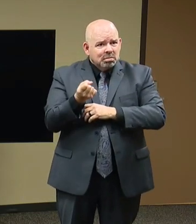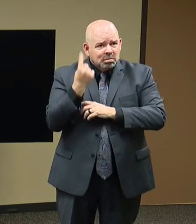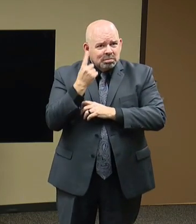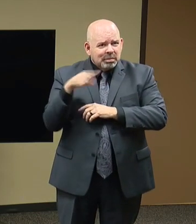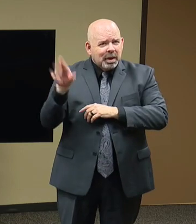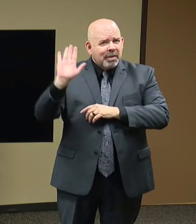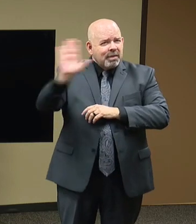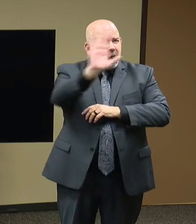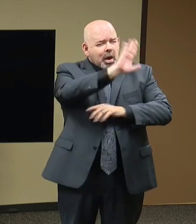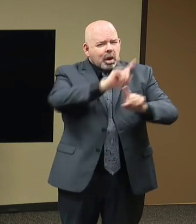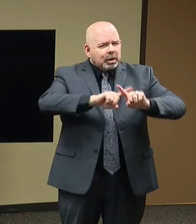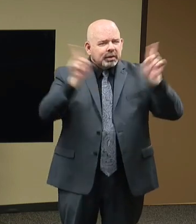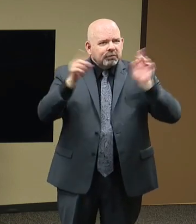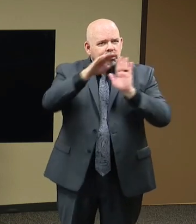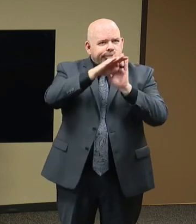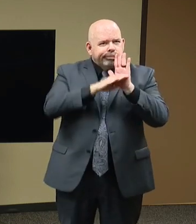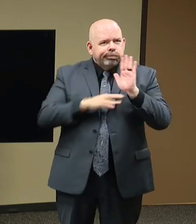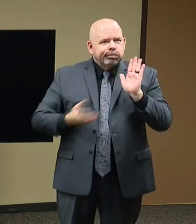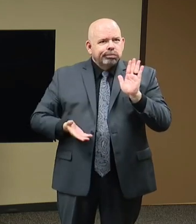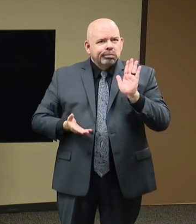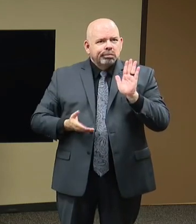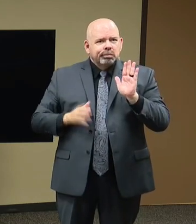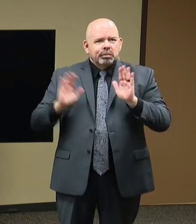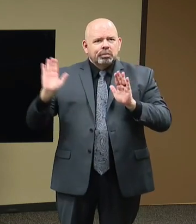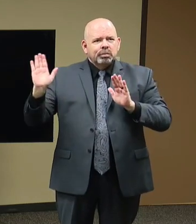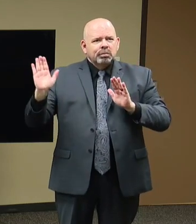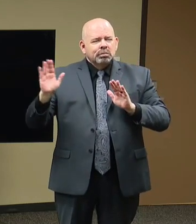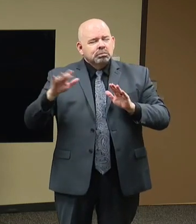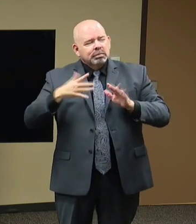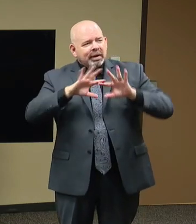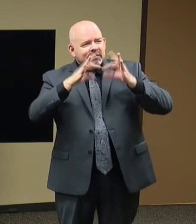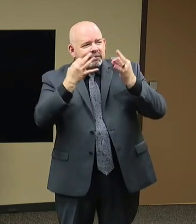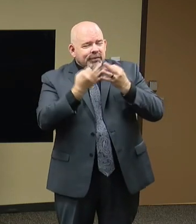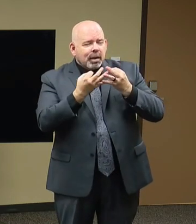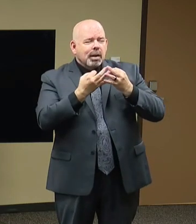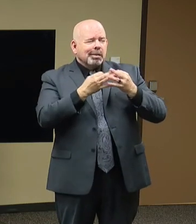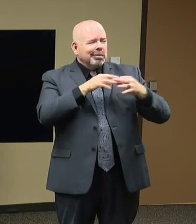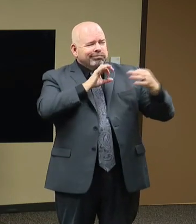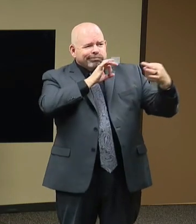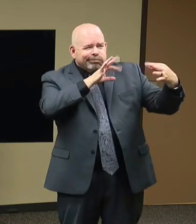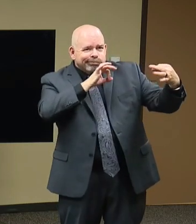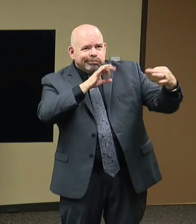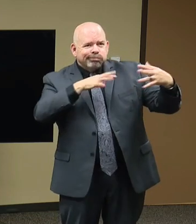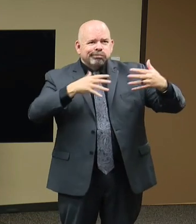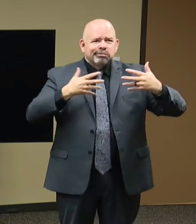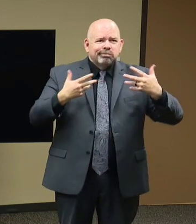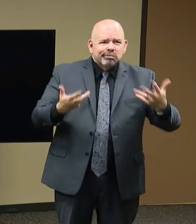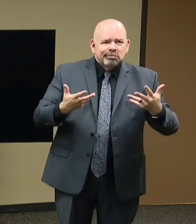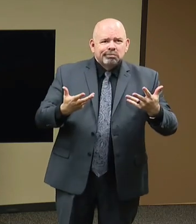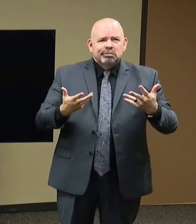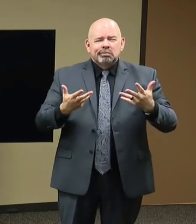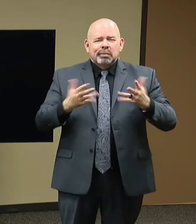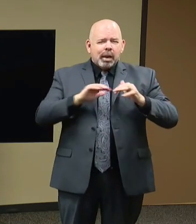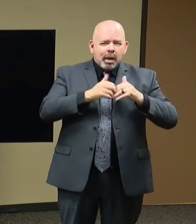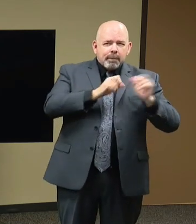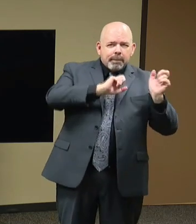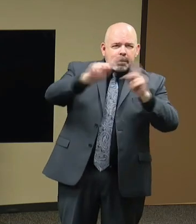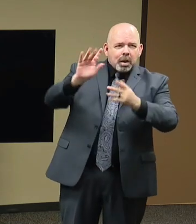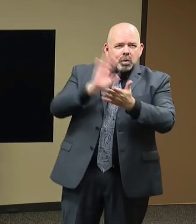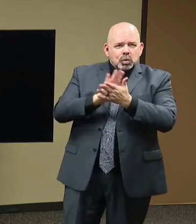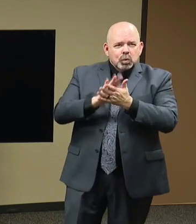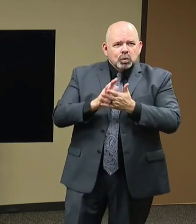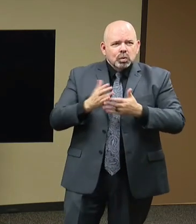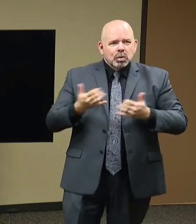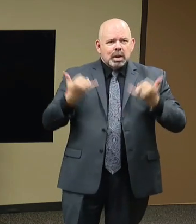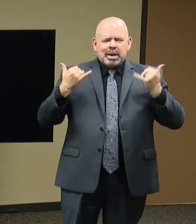these families in Dallas County about sending their kids back to school now that you have created this new orange level? You've gone